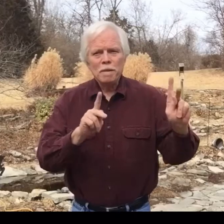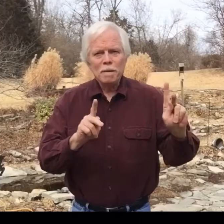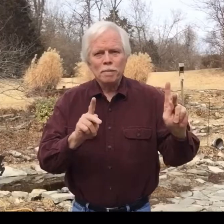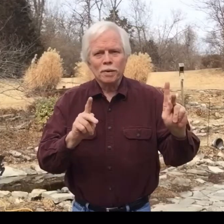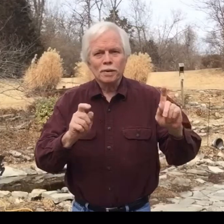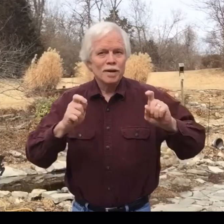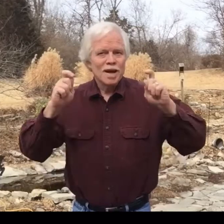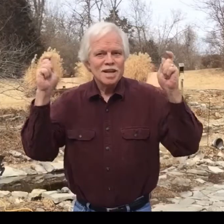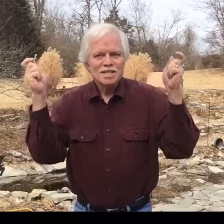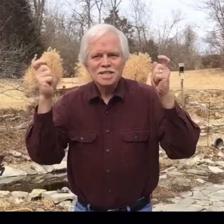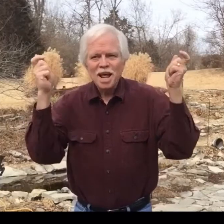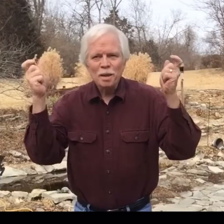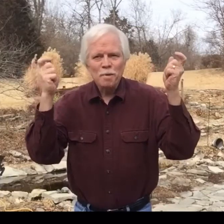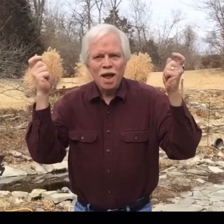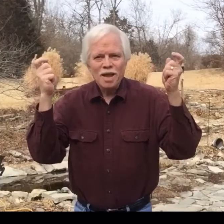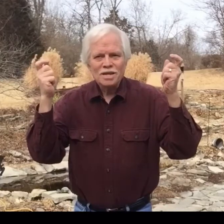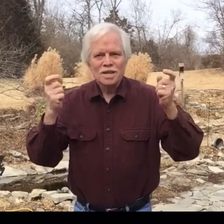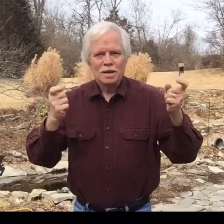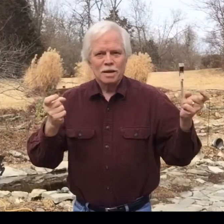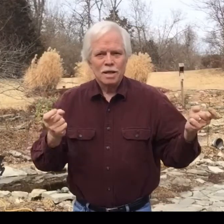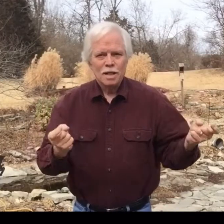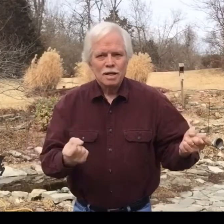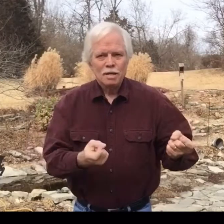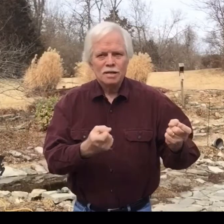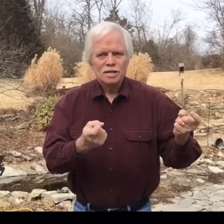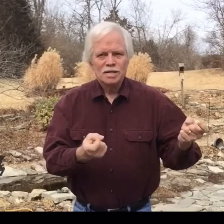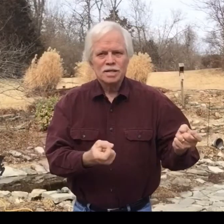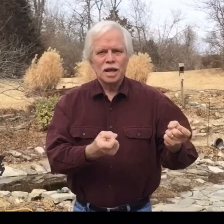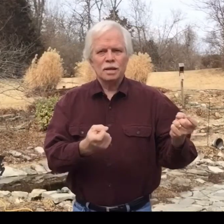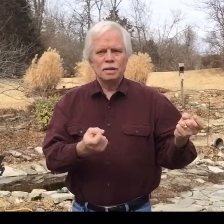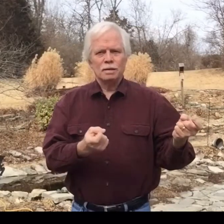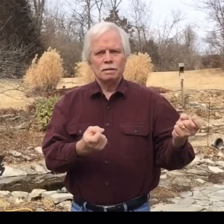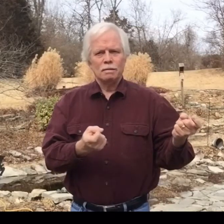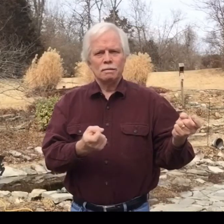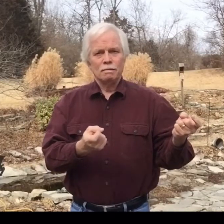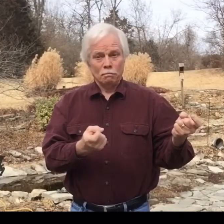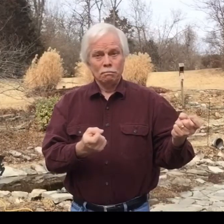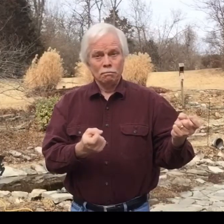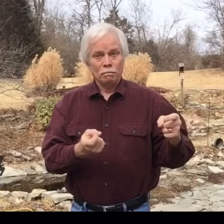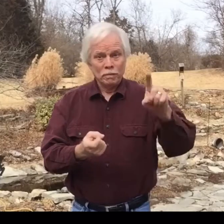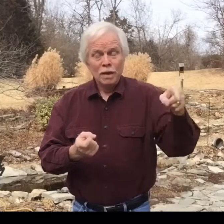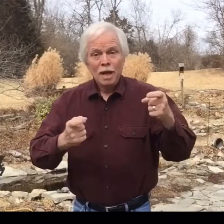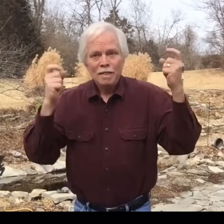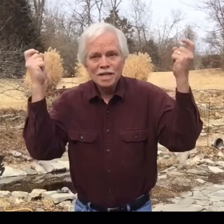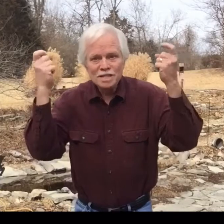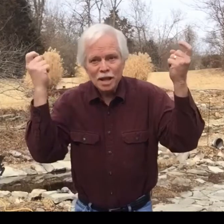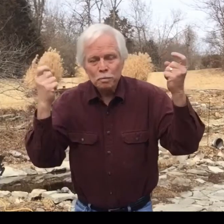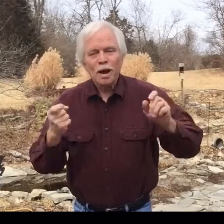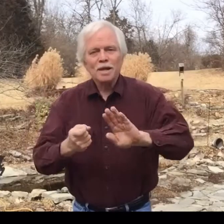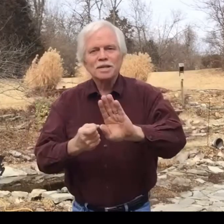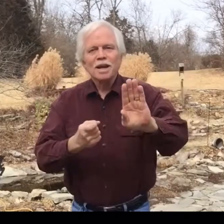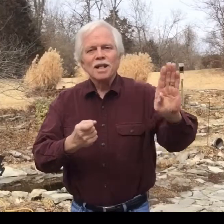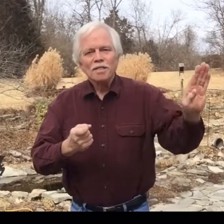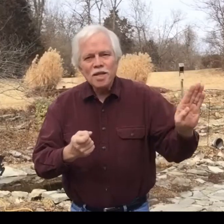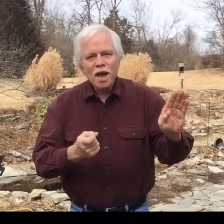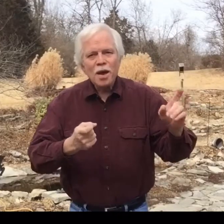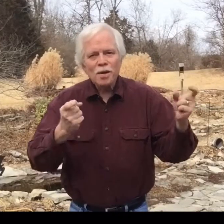people celebrate sin. They celebrate their